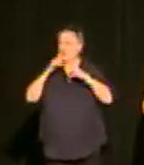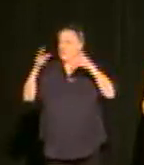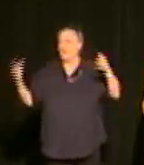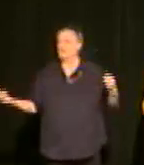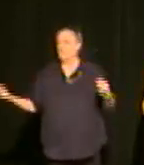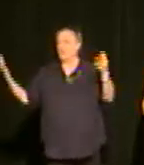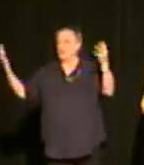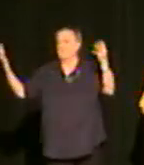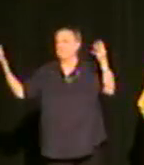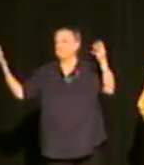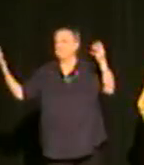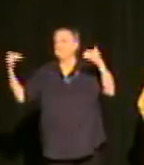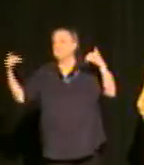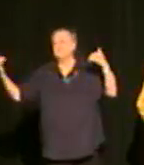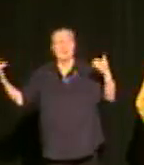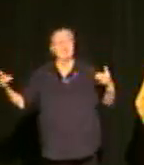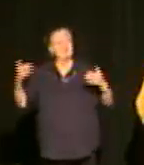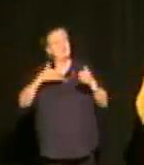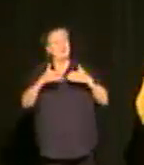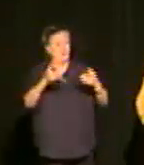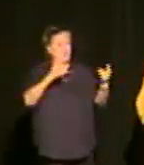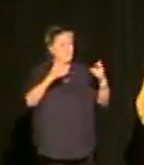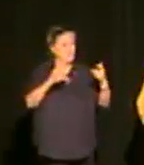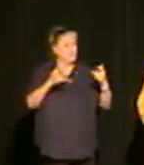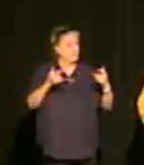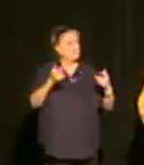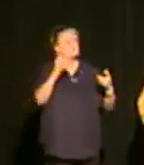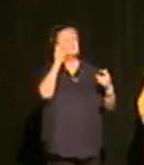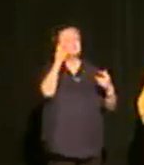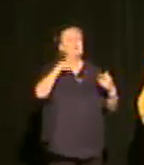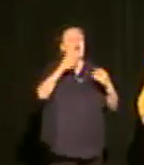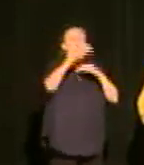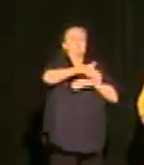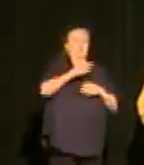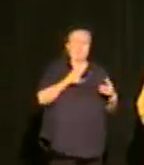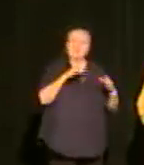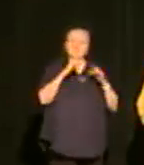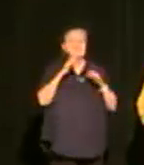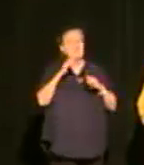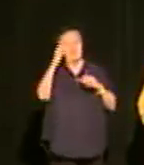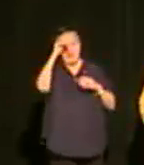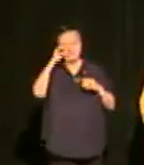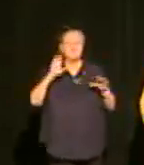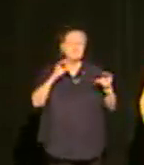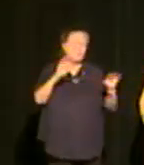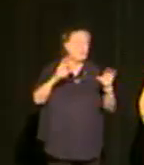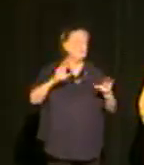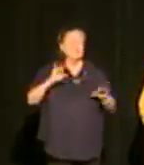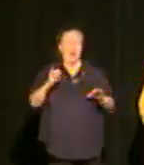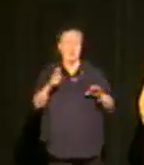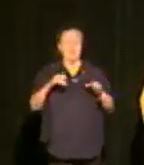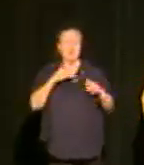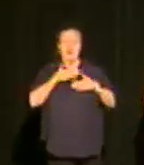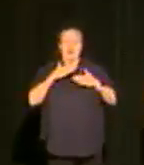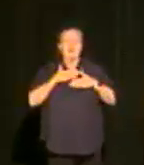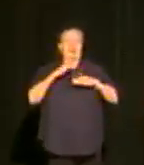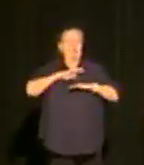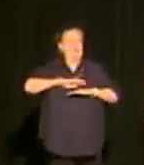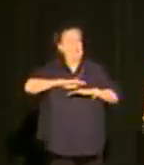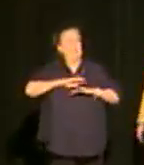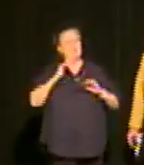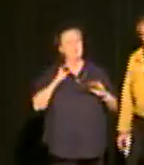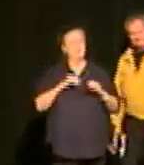while. So anyway, any questions, come and see me afterwards. But the guys did a great job, so we're happy. We're real proud of those guys.